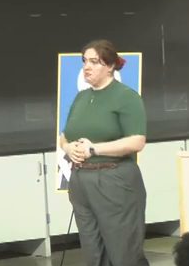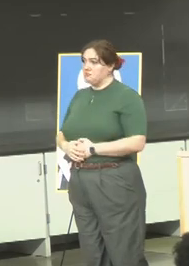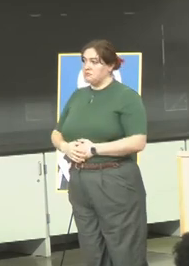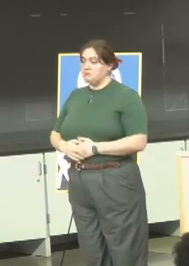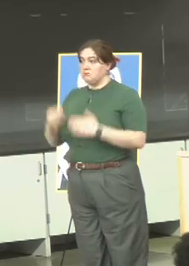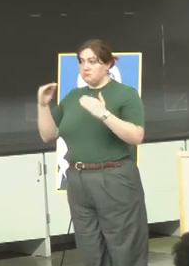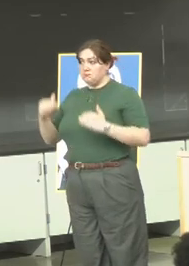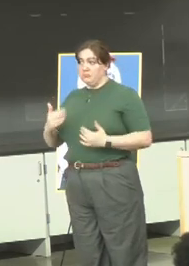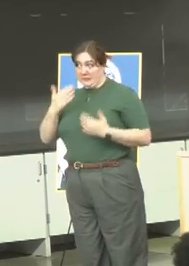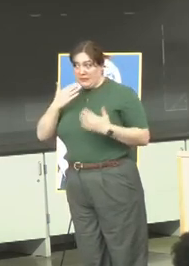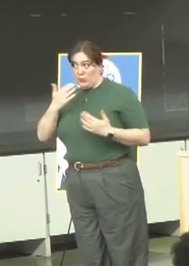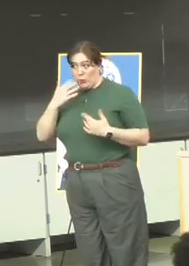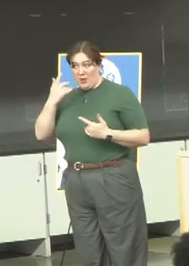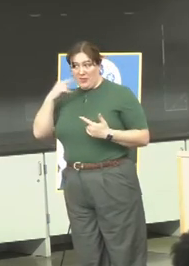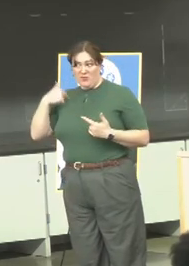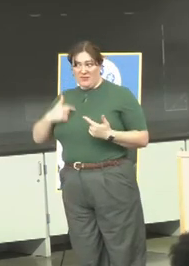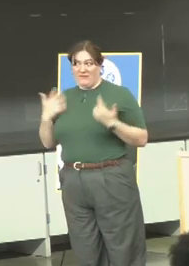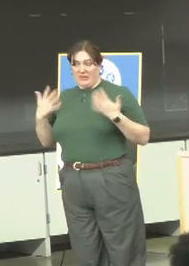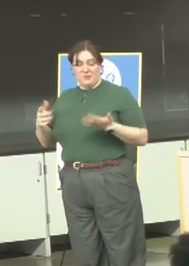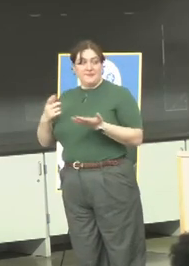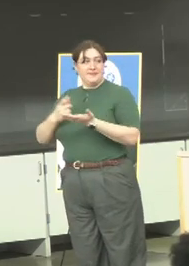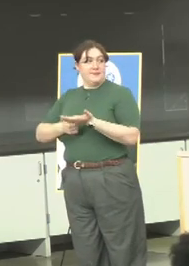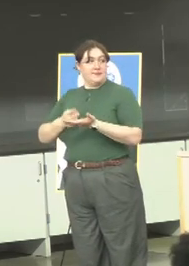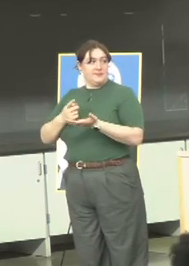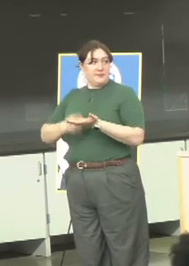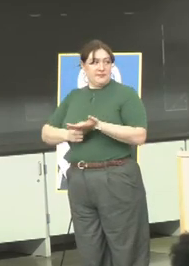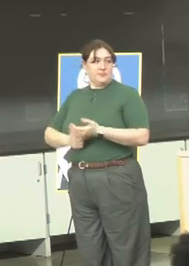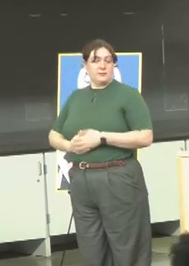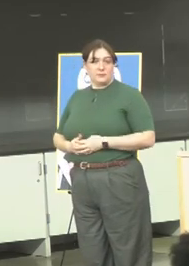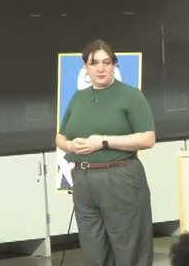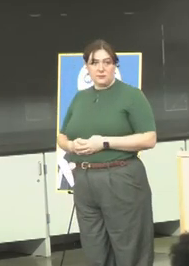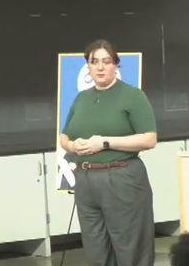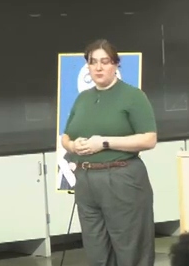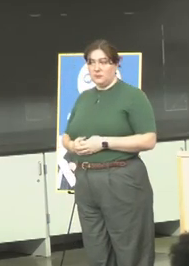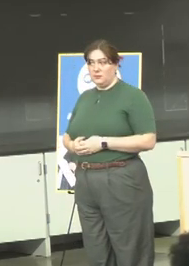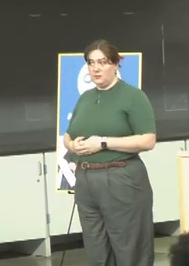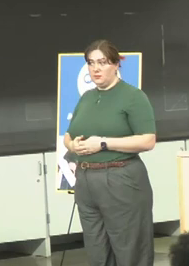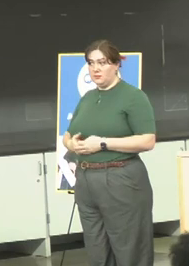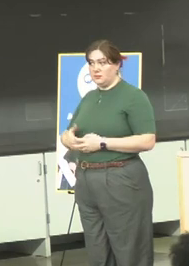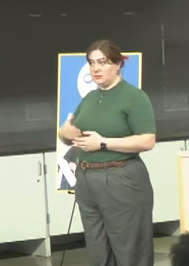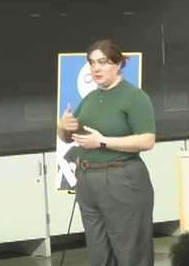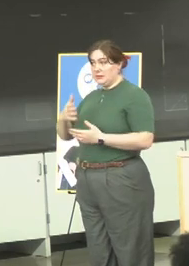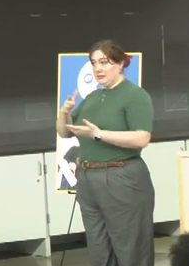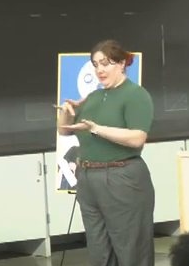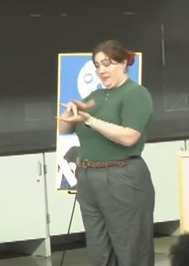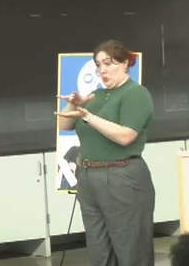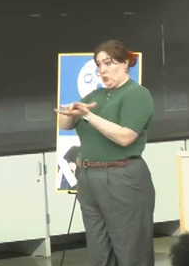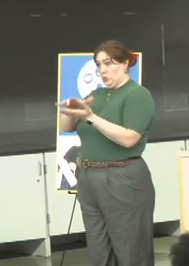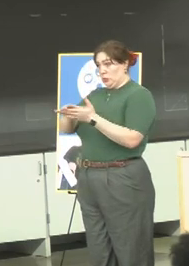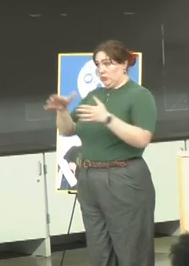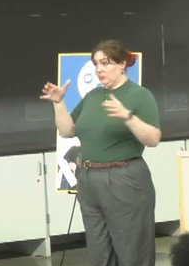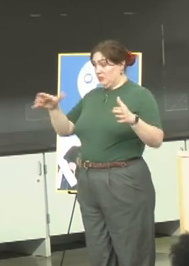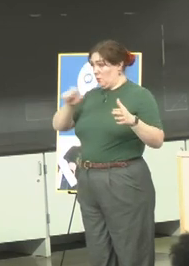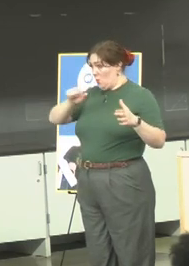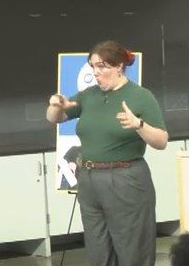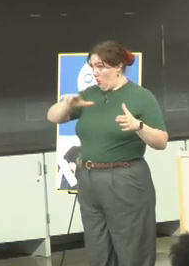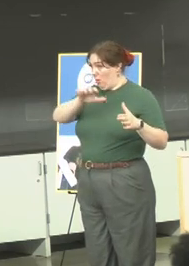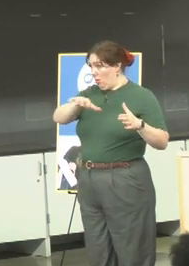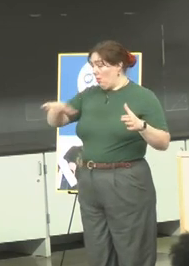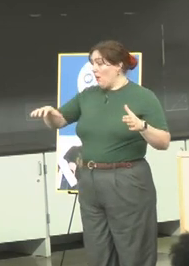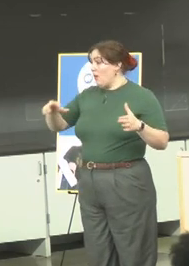Thank you. And I think we've also discussed the fact that our suite of middle schools doesn't necessarily balance